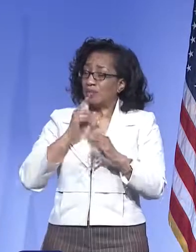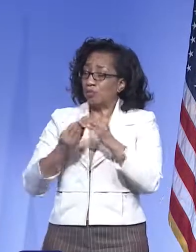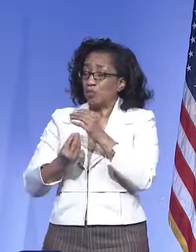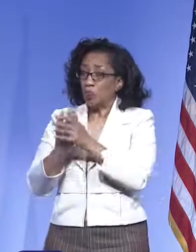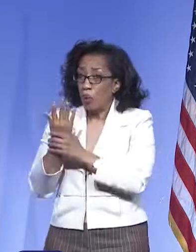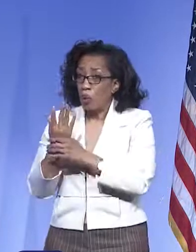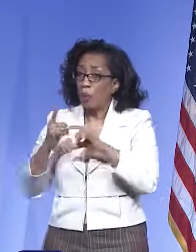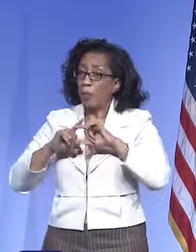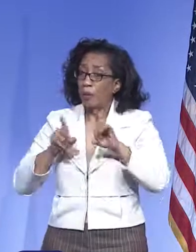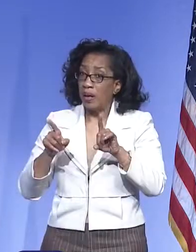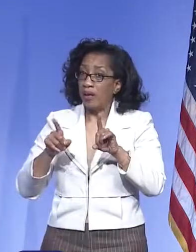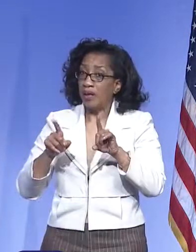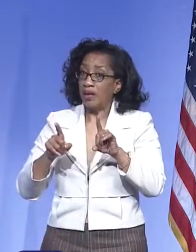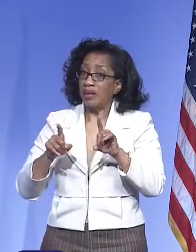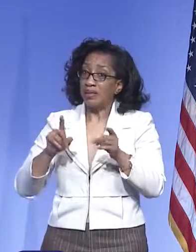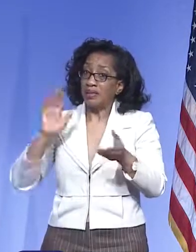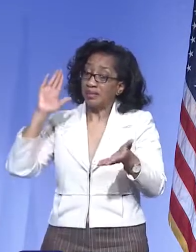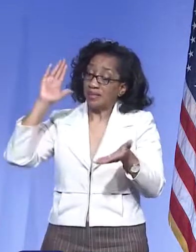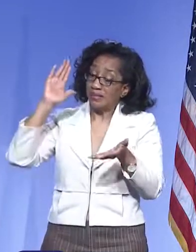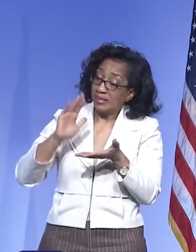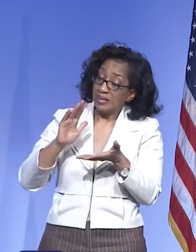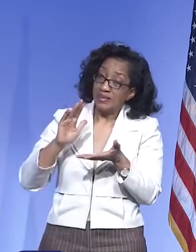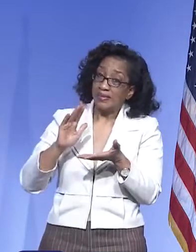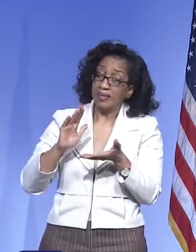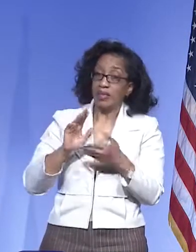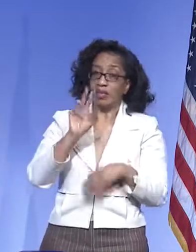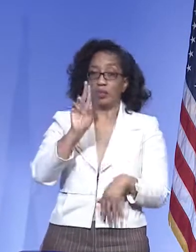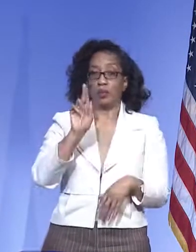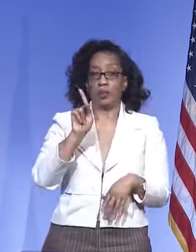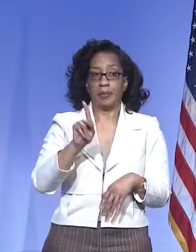more transmissible variant strain.